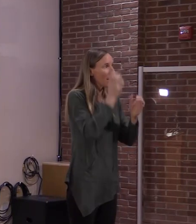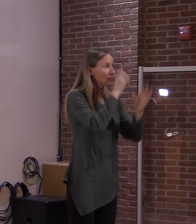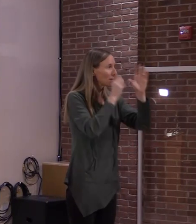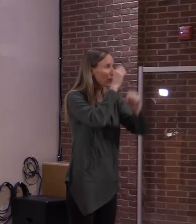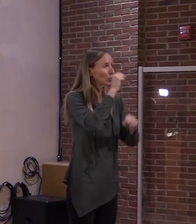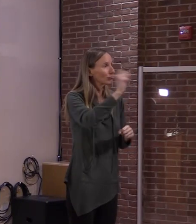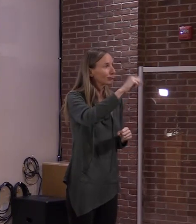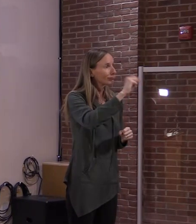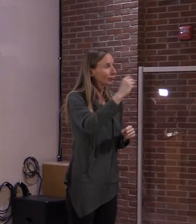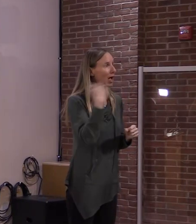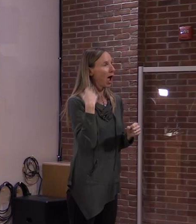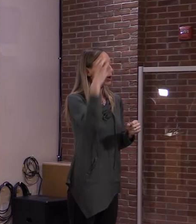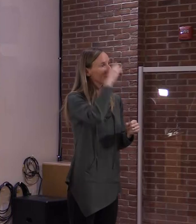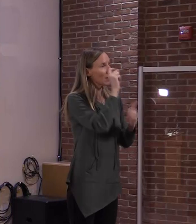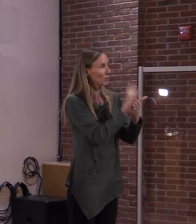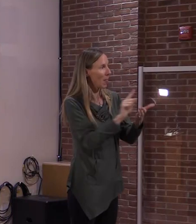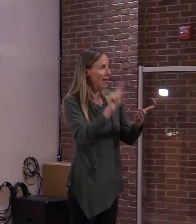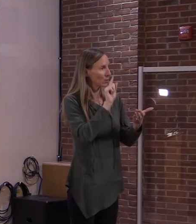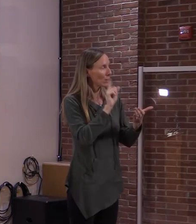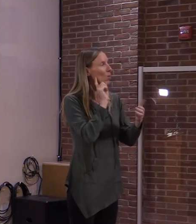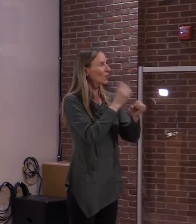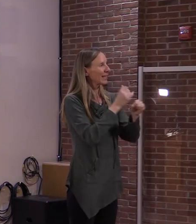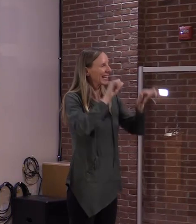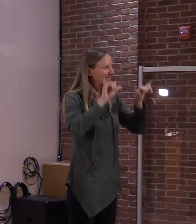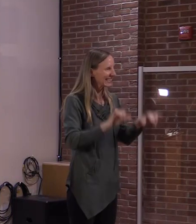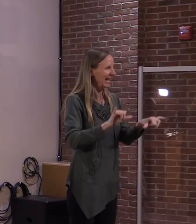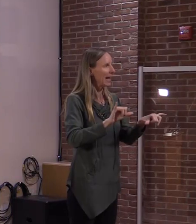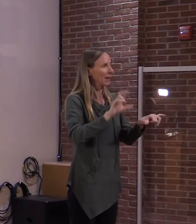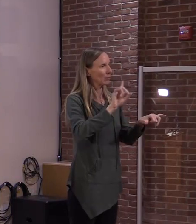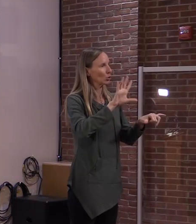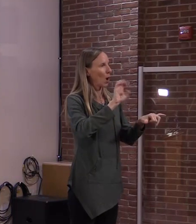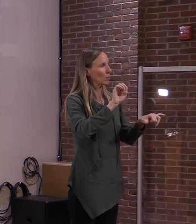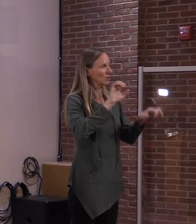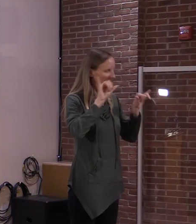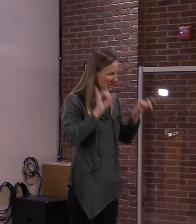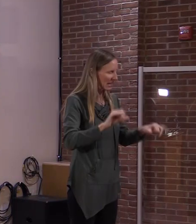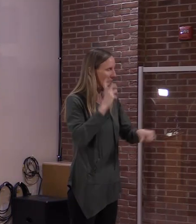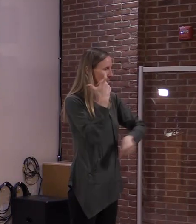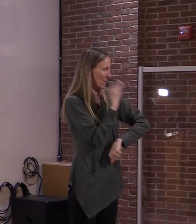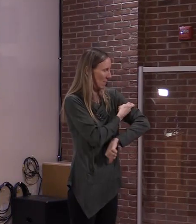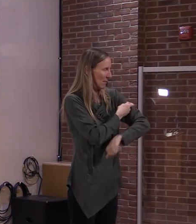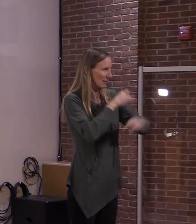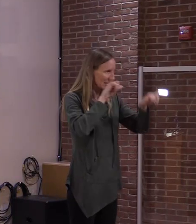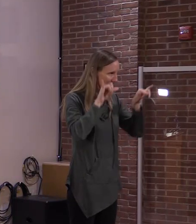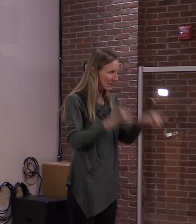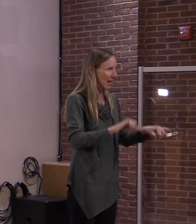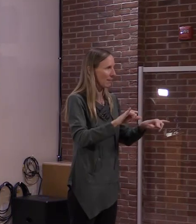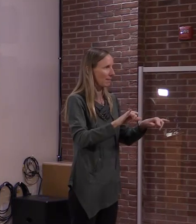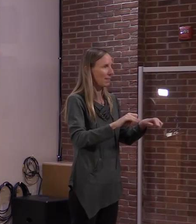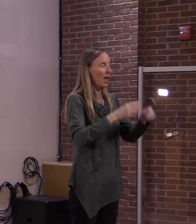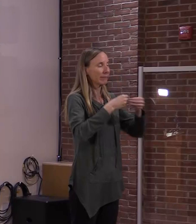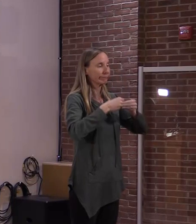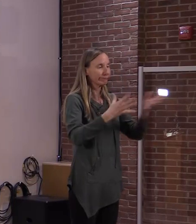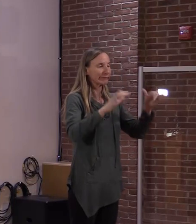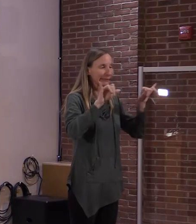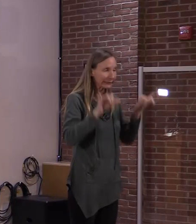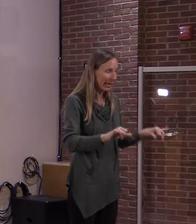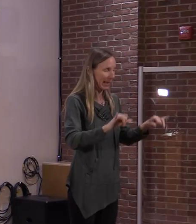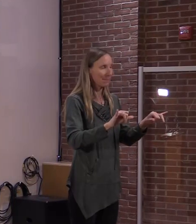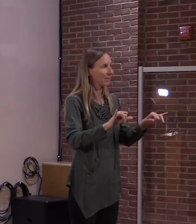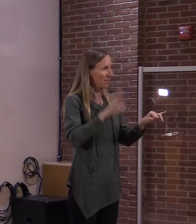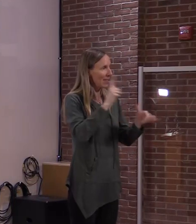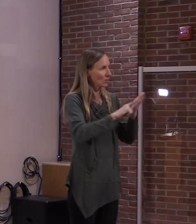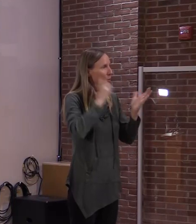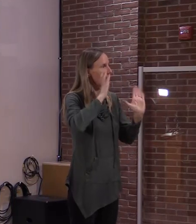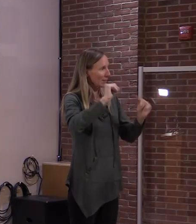assumption last week was that we would get basically the same amount of doses, that the same amount of administration would occur over time,